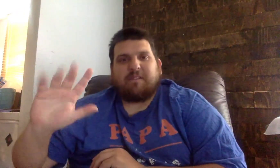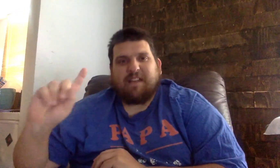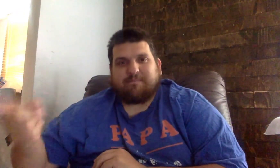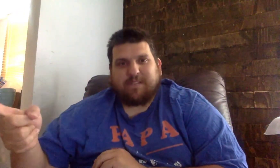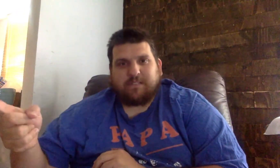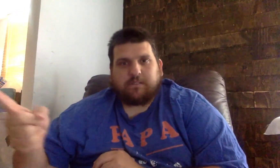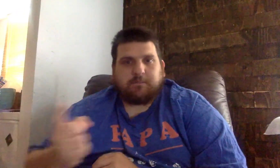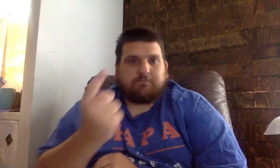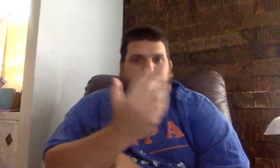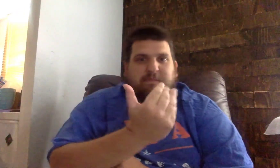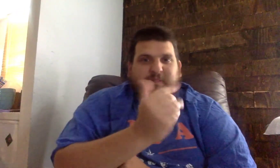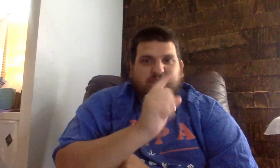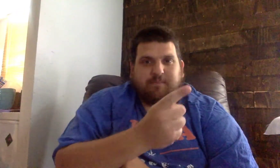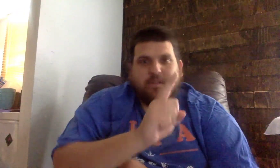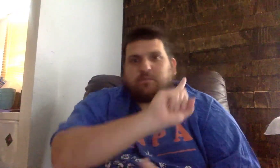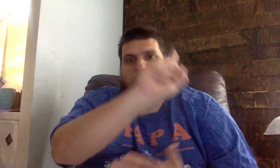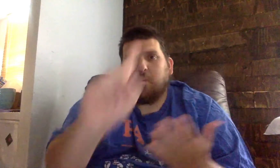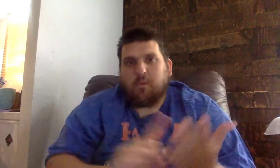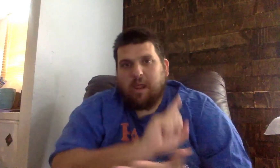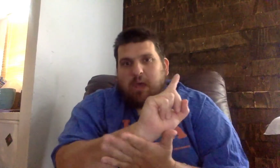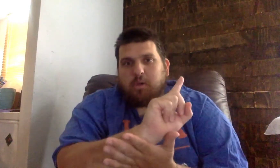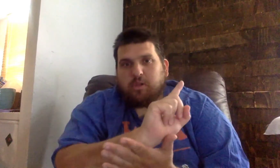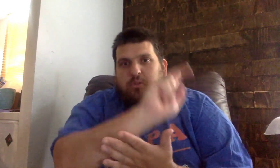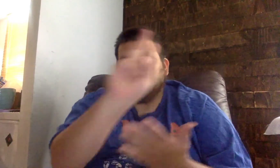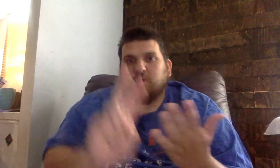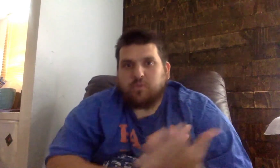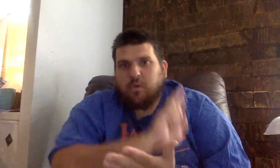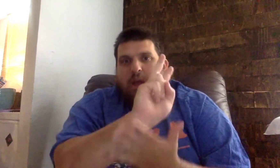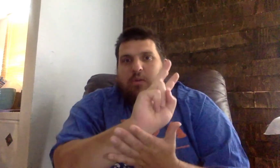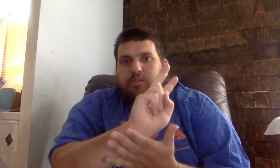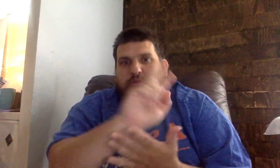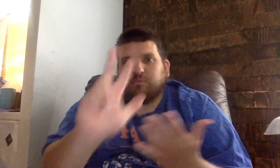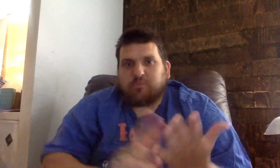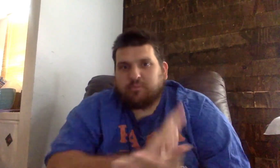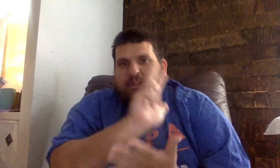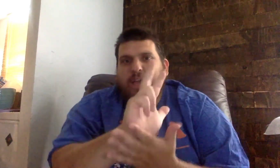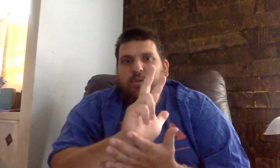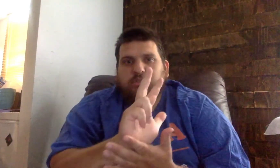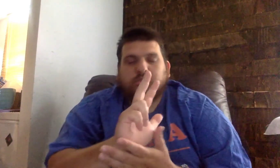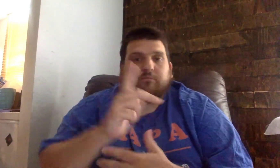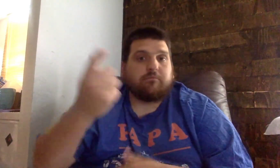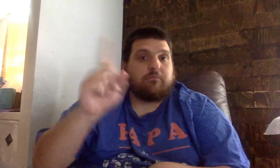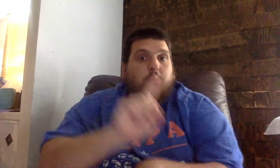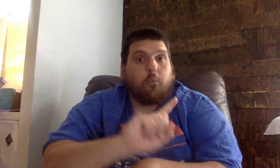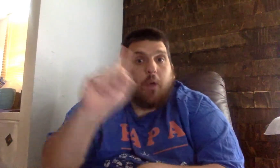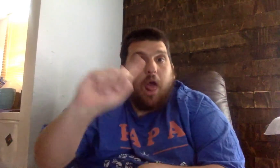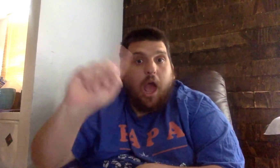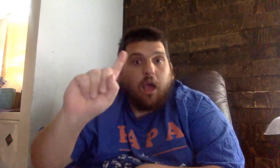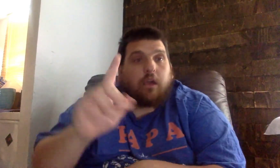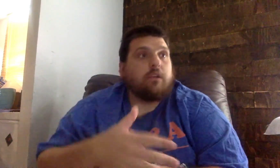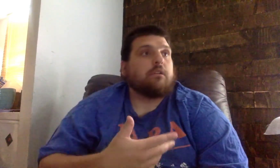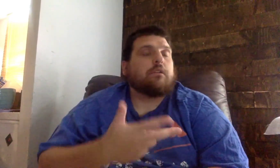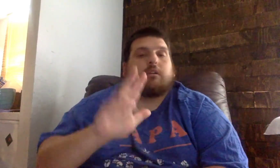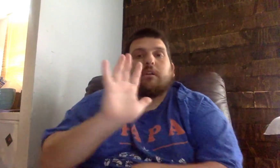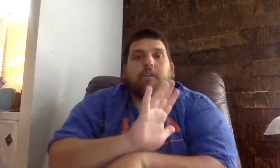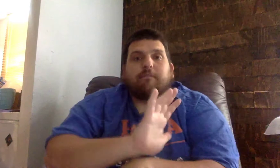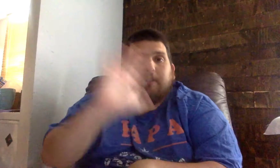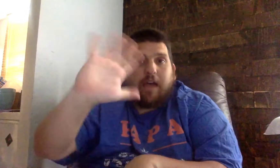45 minutes, 15 minutes, 1 hour, 2 hours, 3 hours. 1 o'clock,